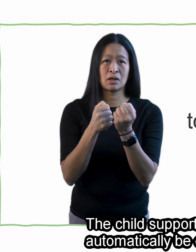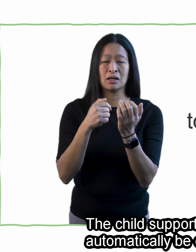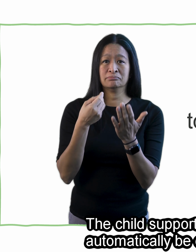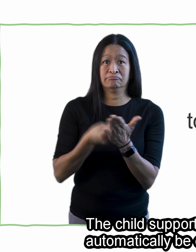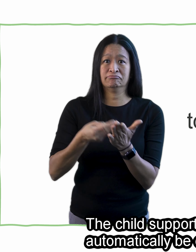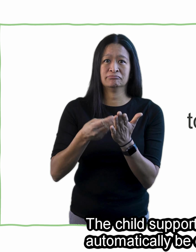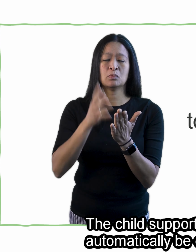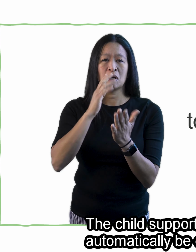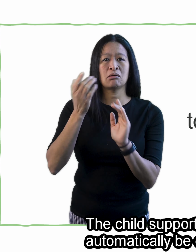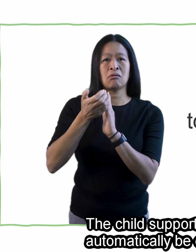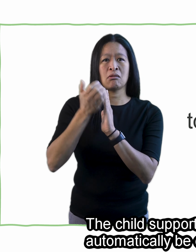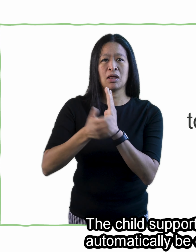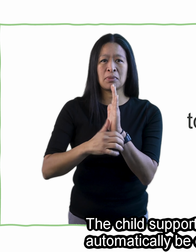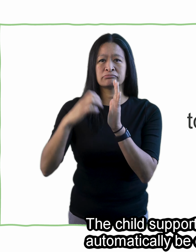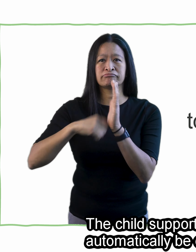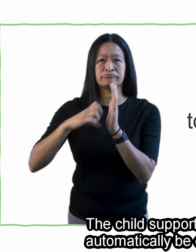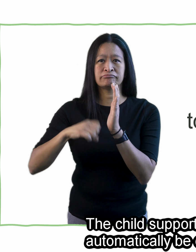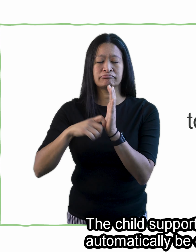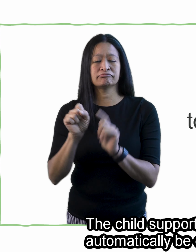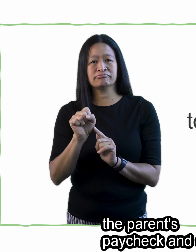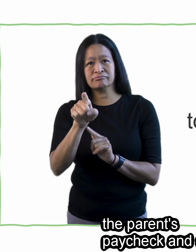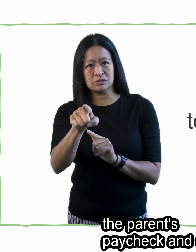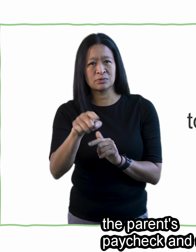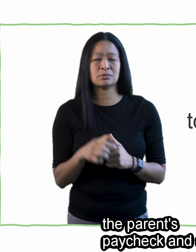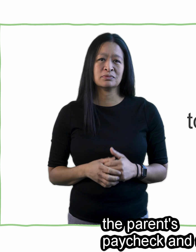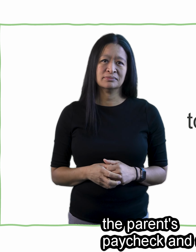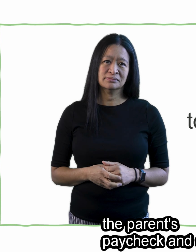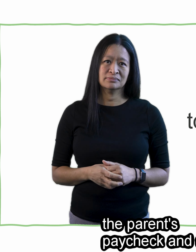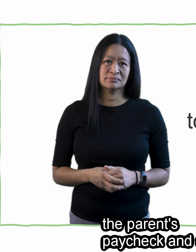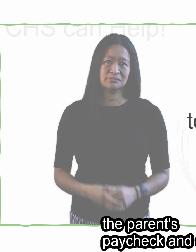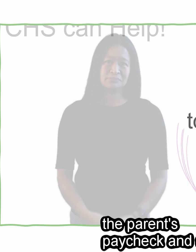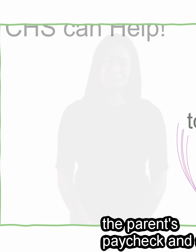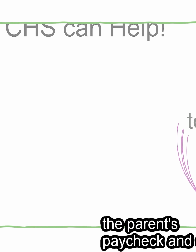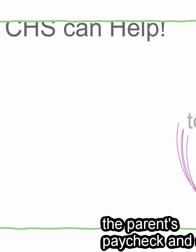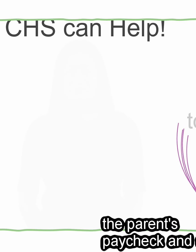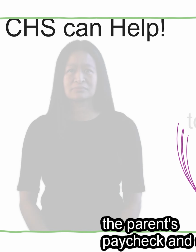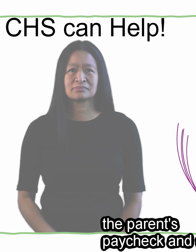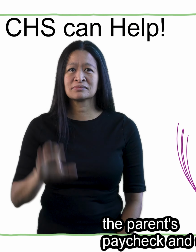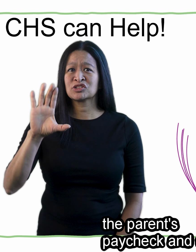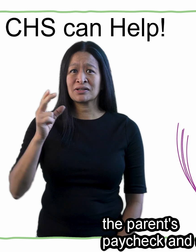support will then automatically be deducted from the parent's paycheck and sent to you.